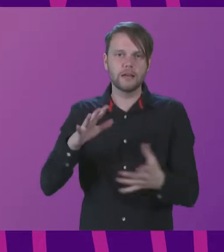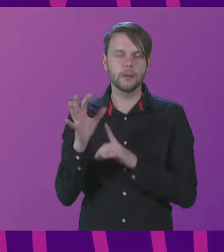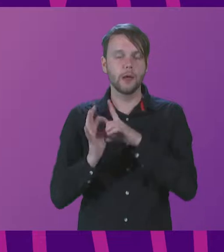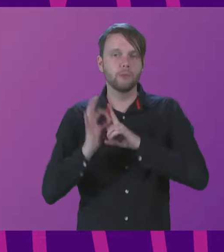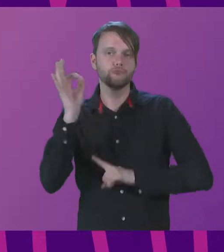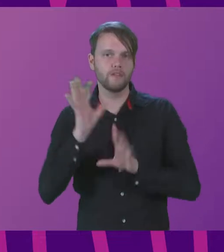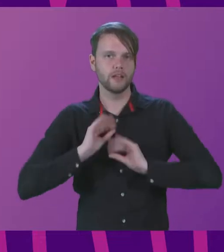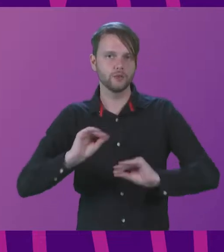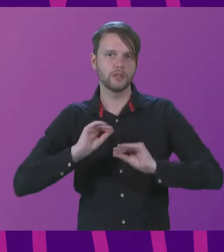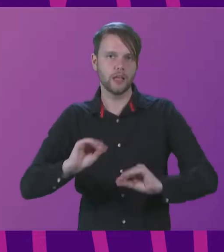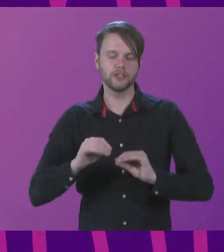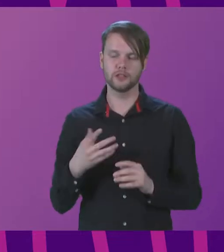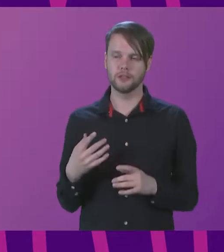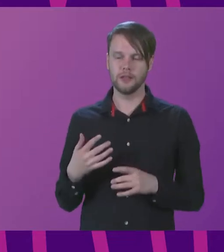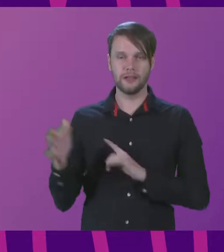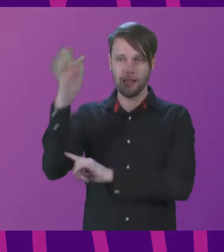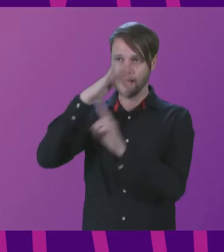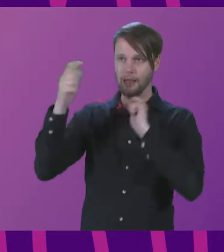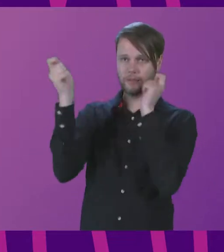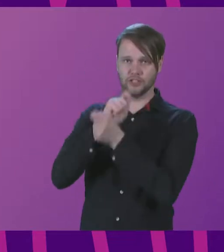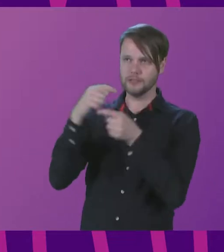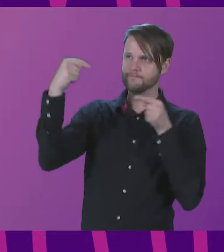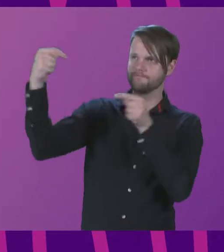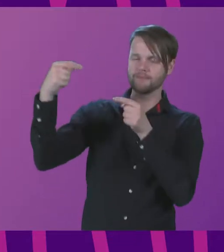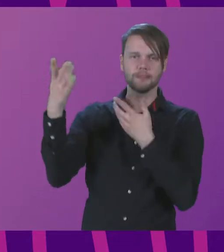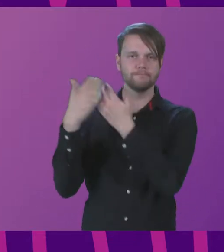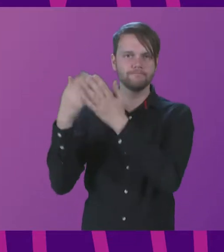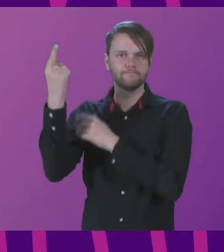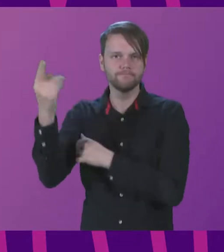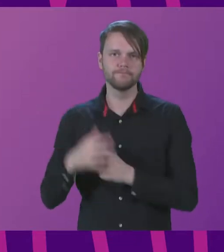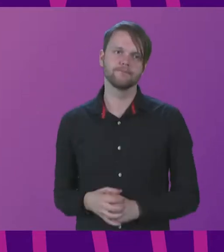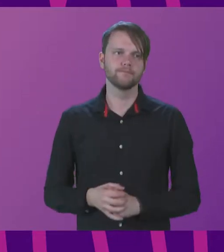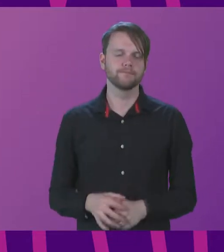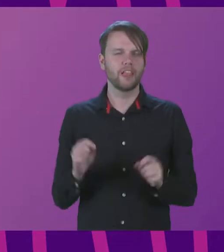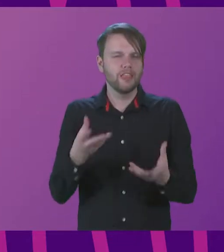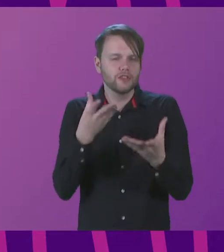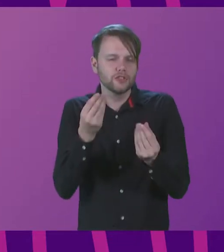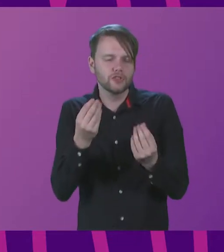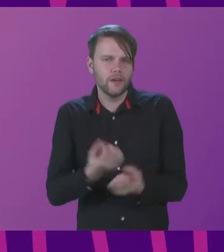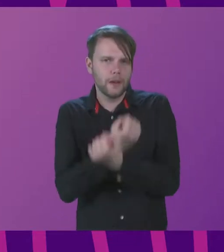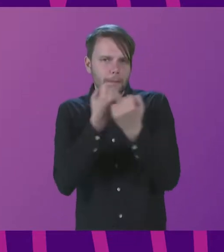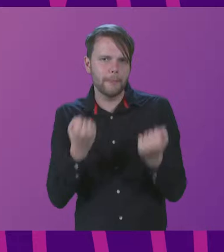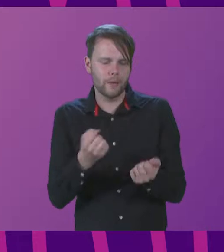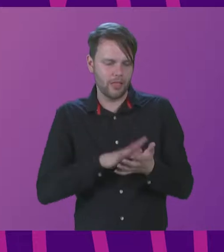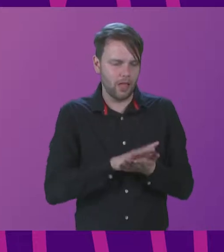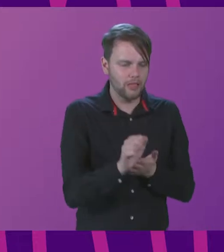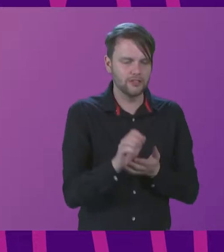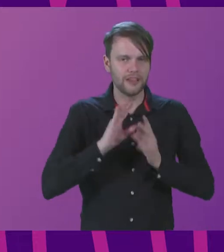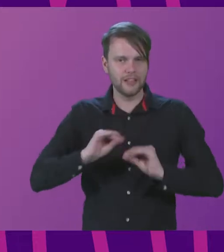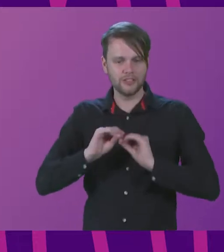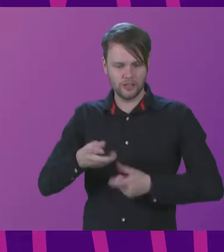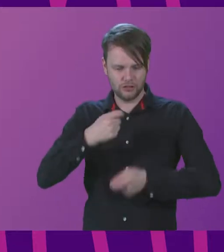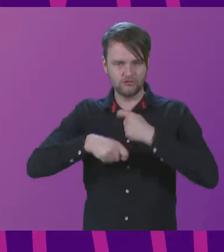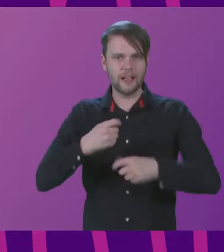education and combat climate change. The soft power that culture and education creates and the role